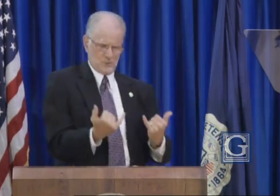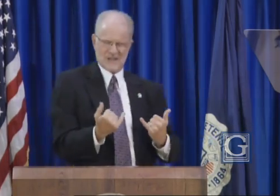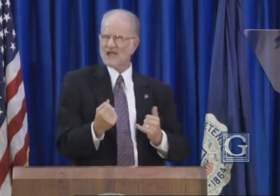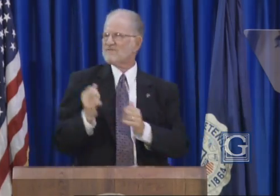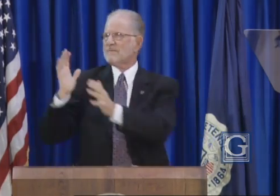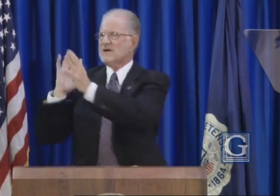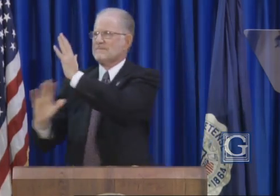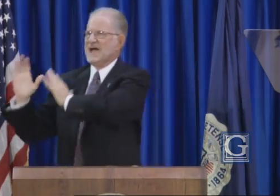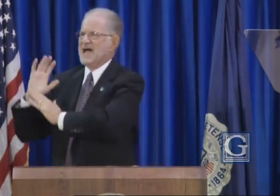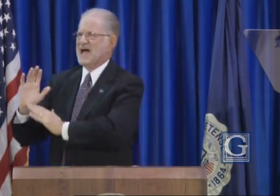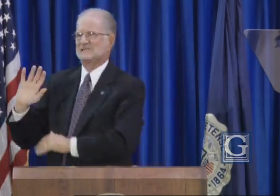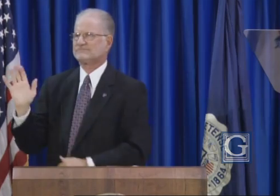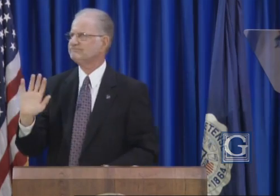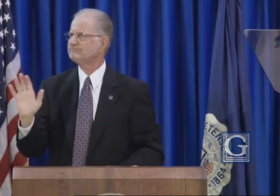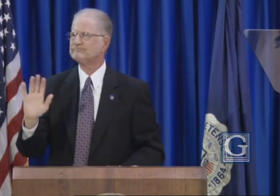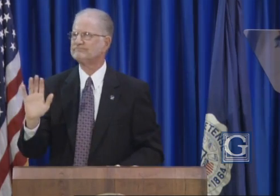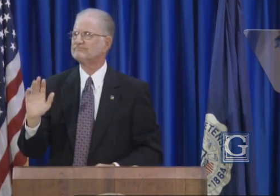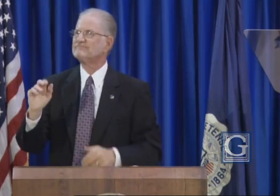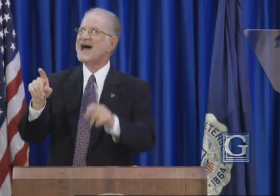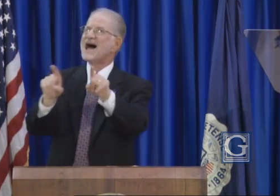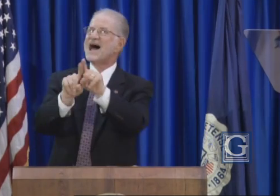We never want to separate today from our past.